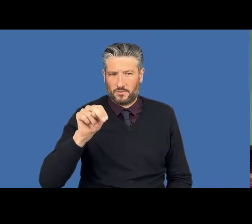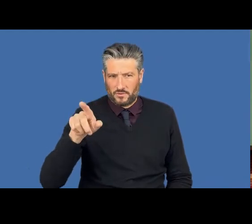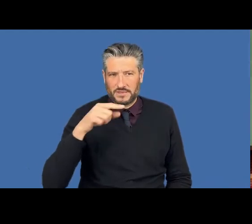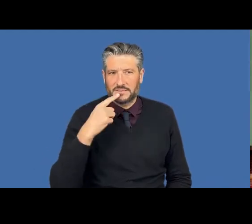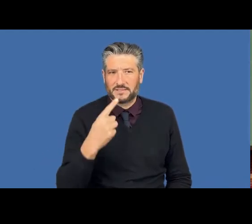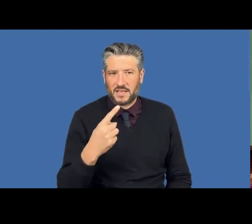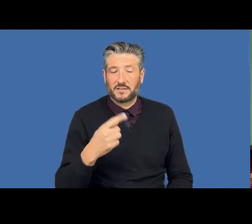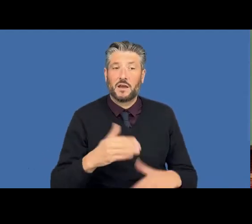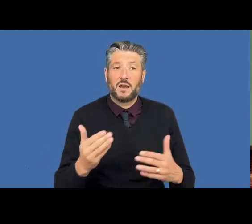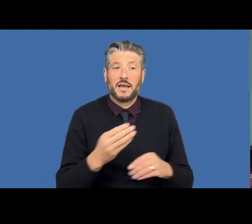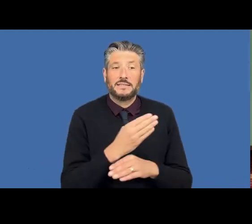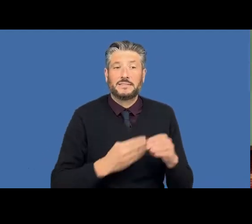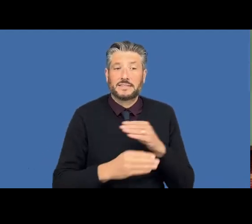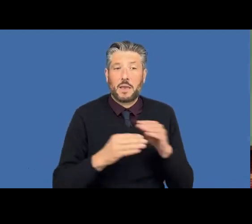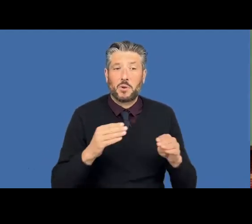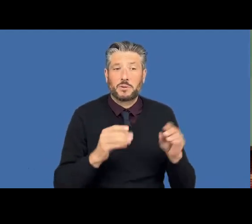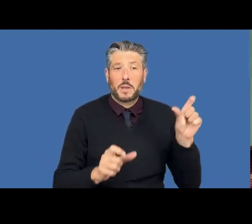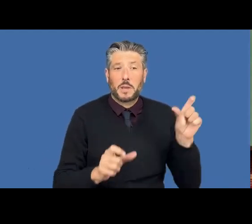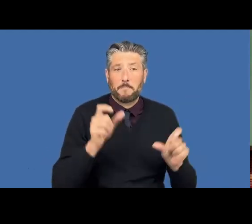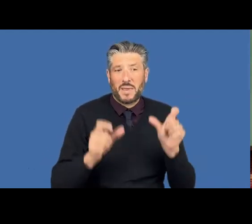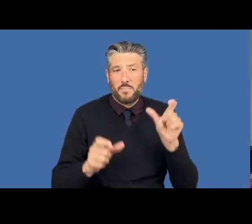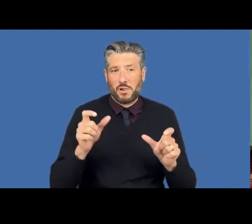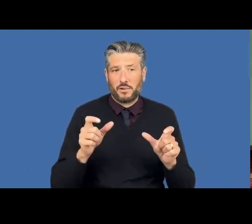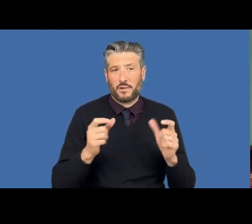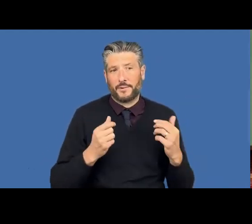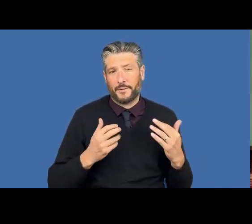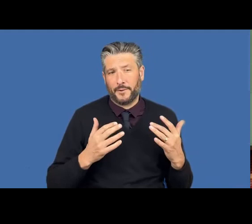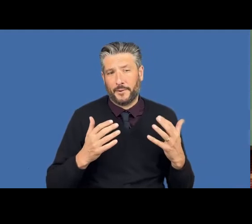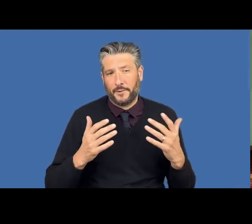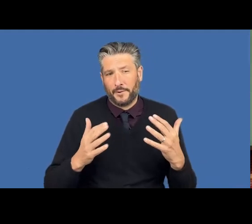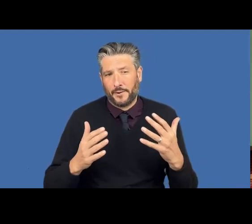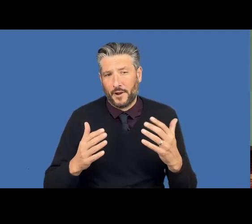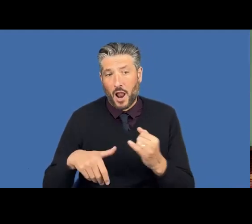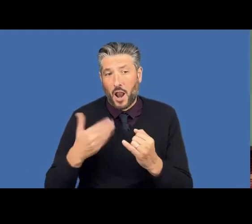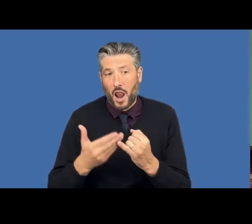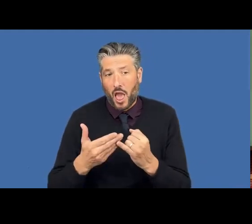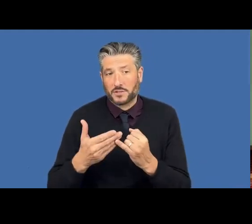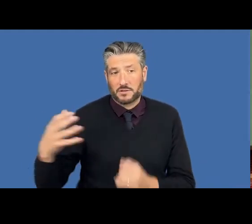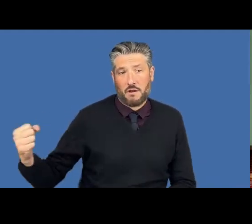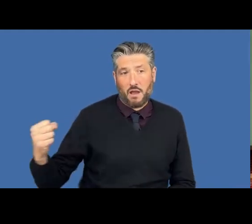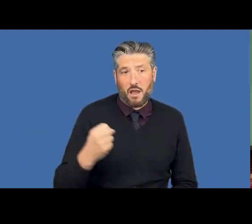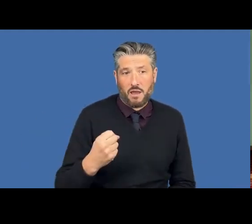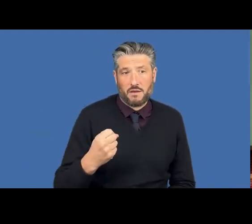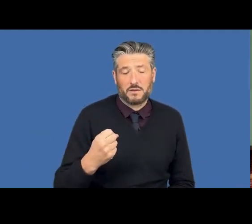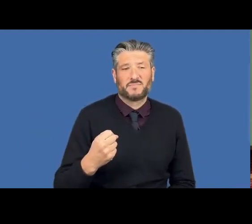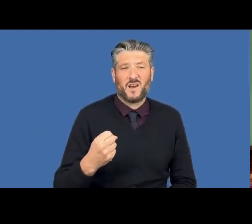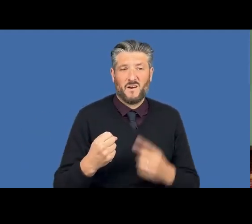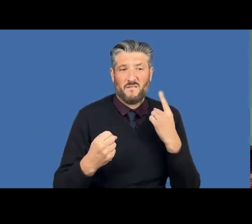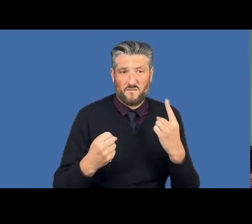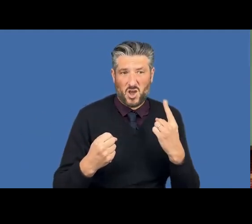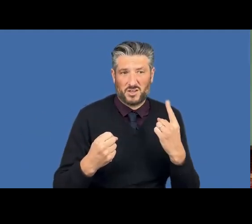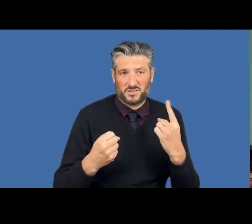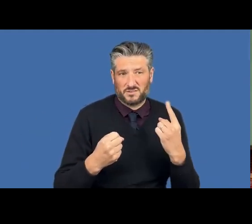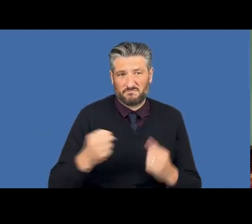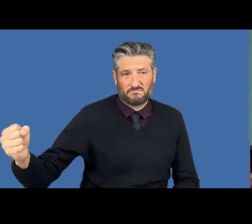persons with disability are typically the last ones to be hired and the first ones to be fired. And that's the case, that's what happened in our